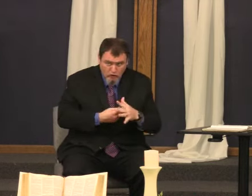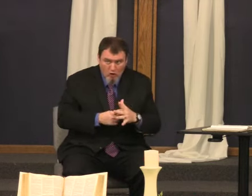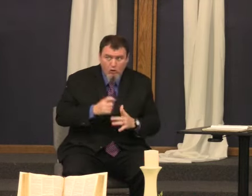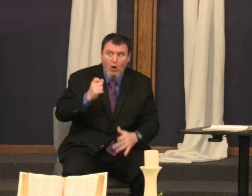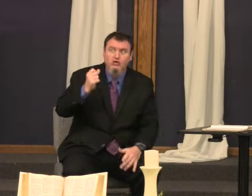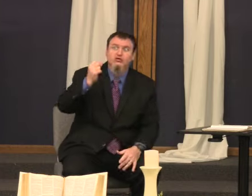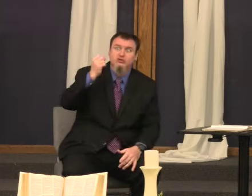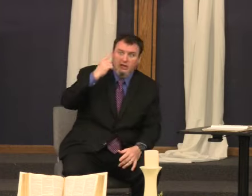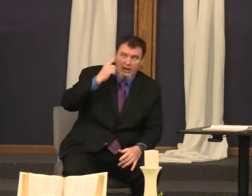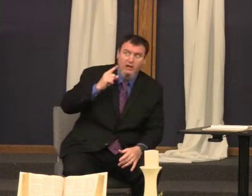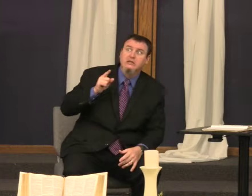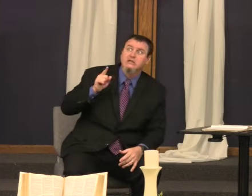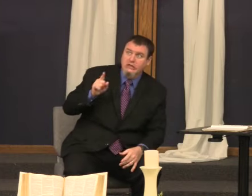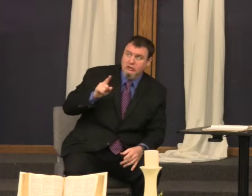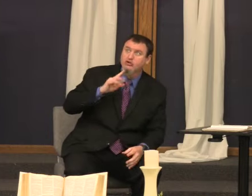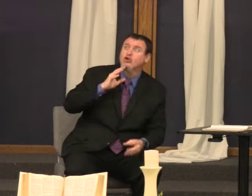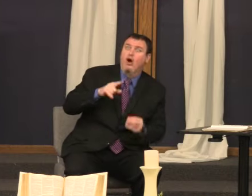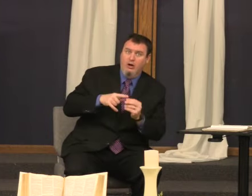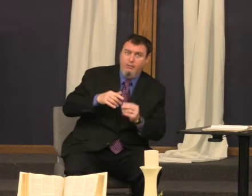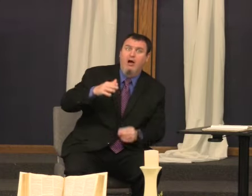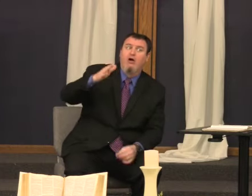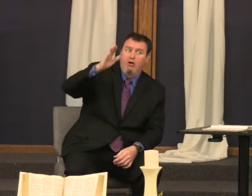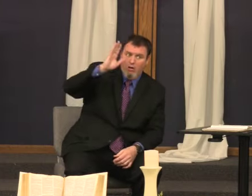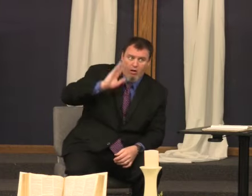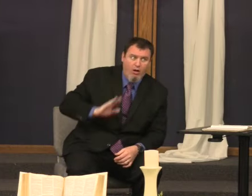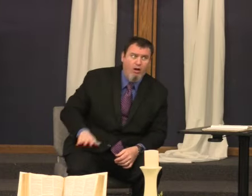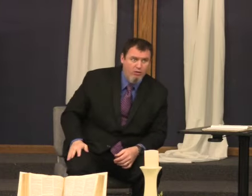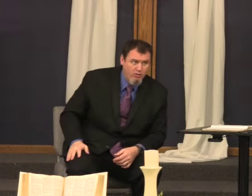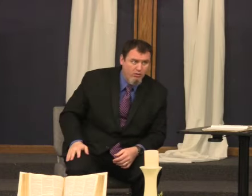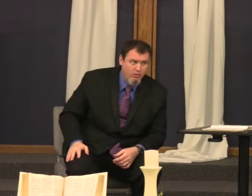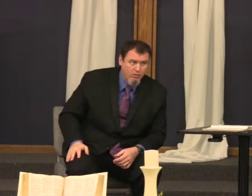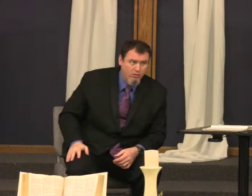Now they're starting to get it. He's talking about God.